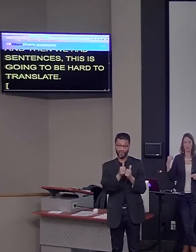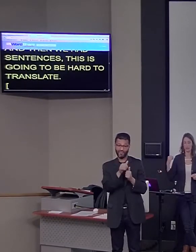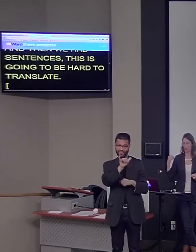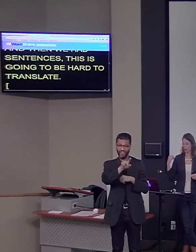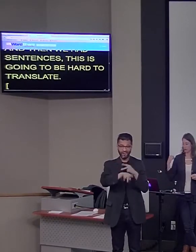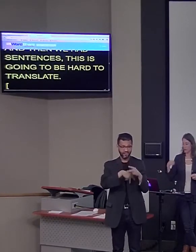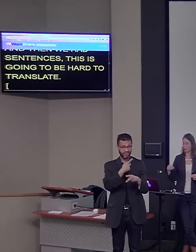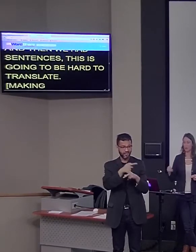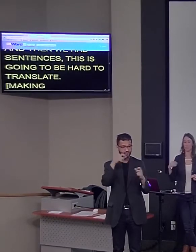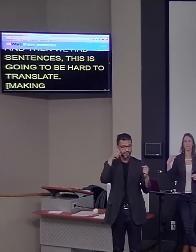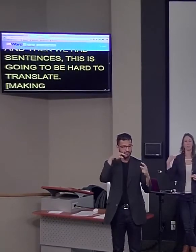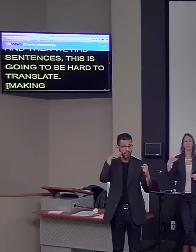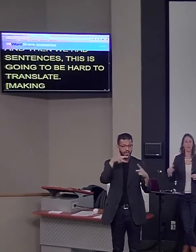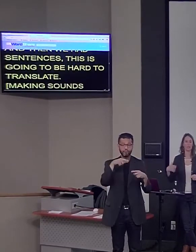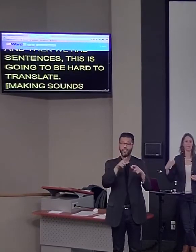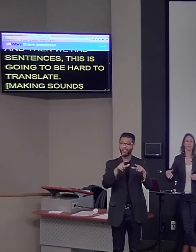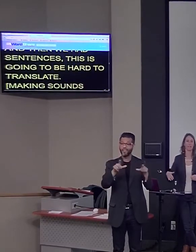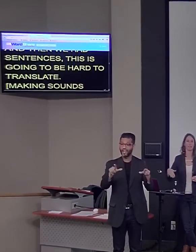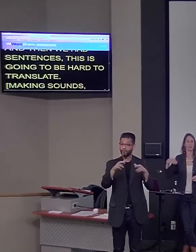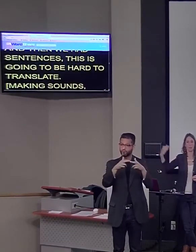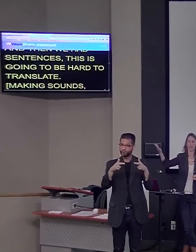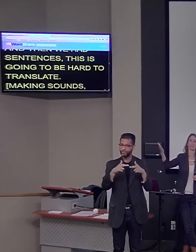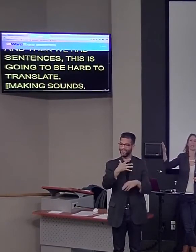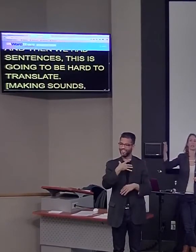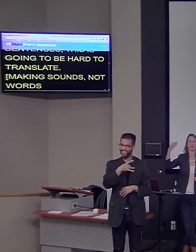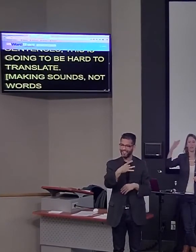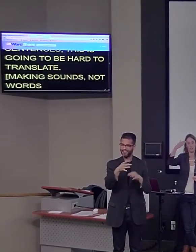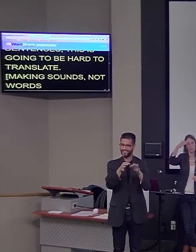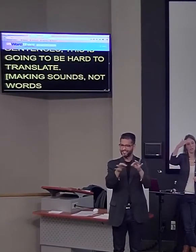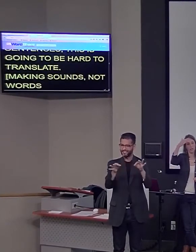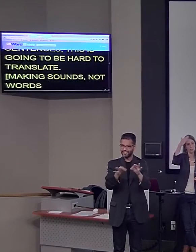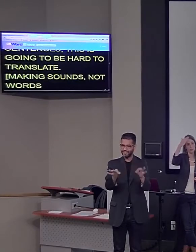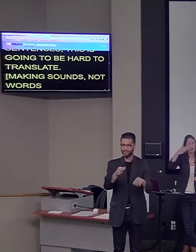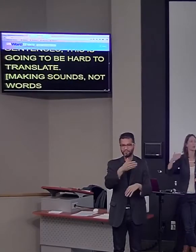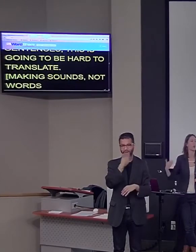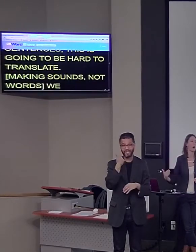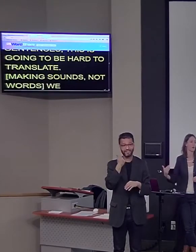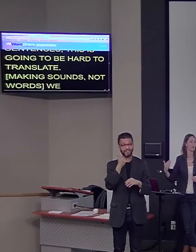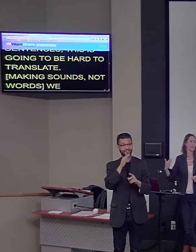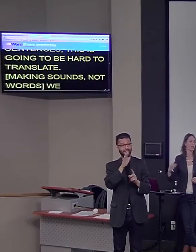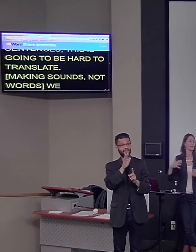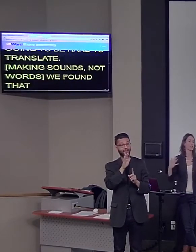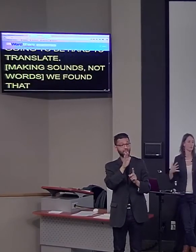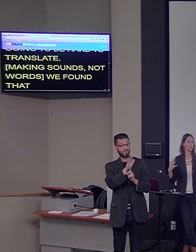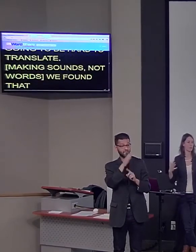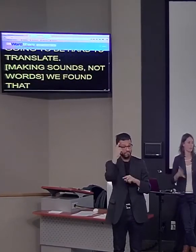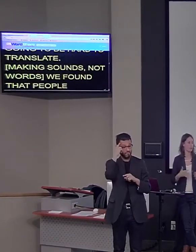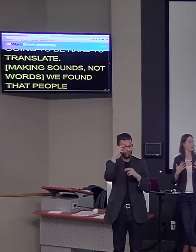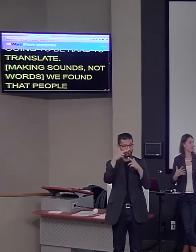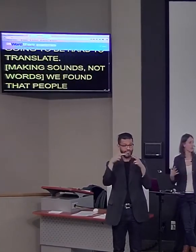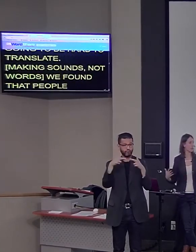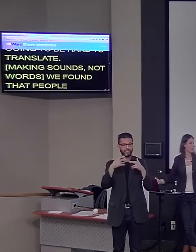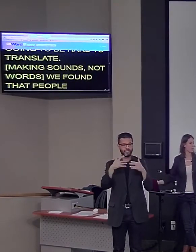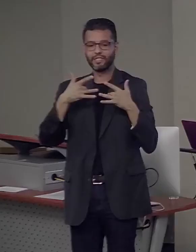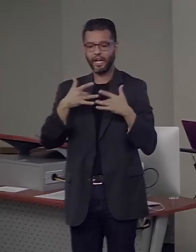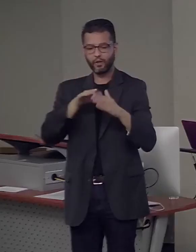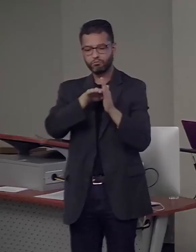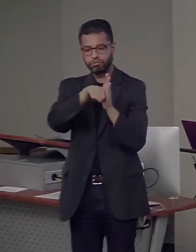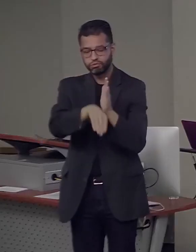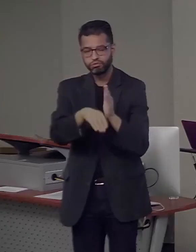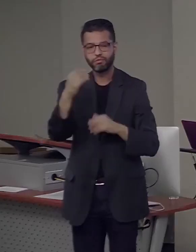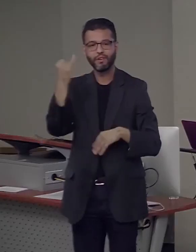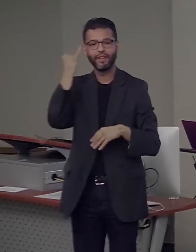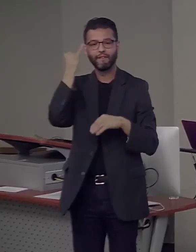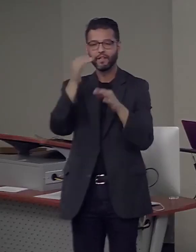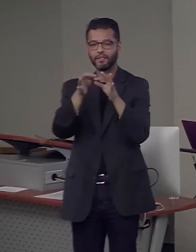that language regions like sentences best, and their activity kind of falls off as the stimulus gets less and less sentence-like,